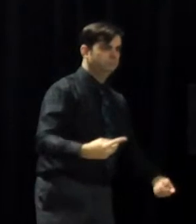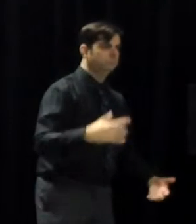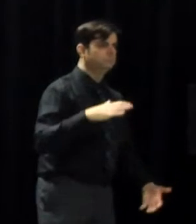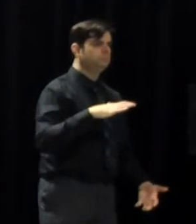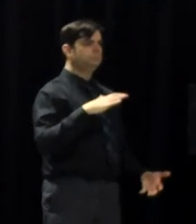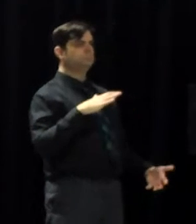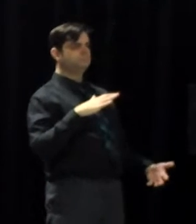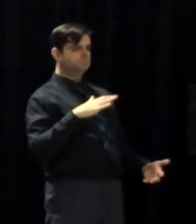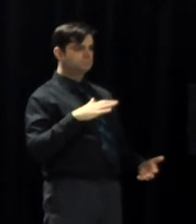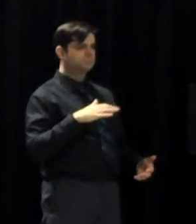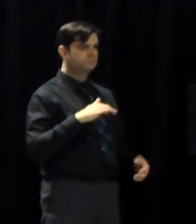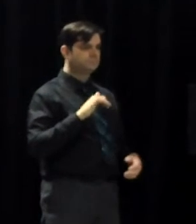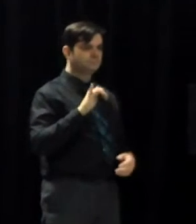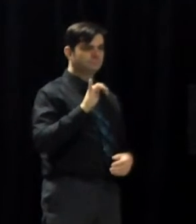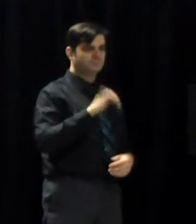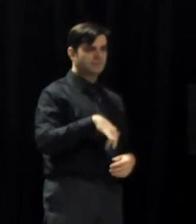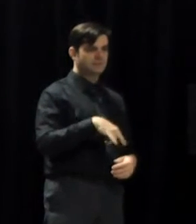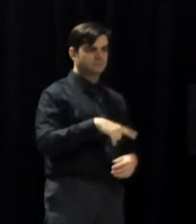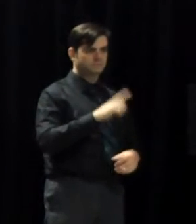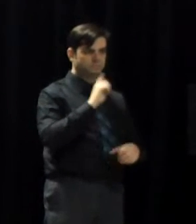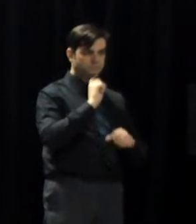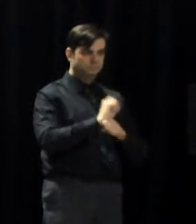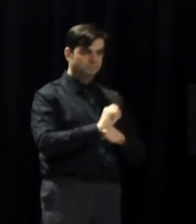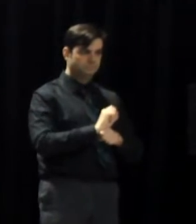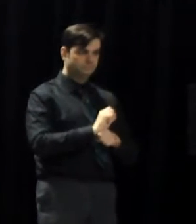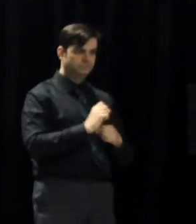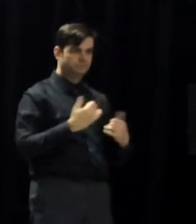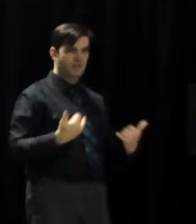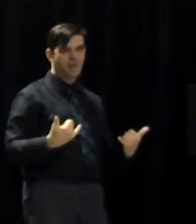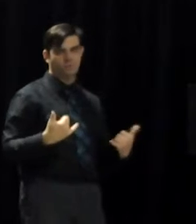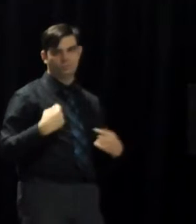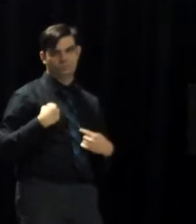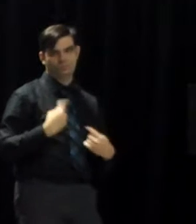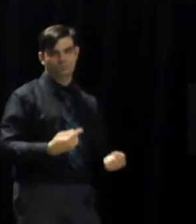play through. It'll be interesting. We're doing more wastewater testing samples